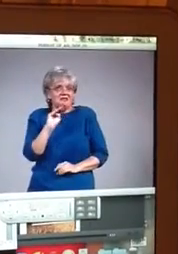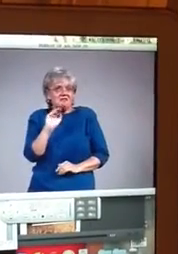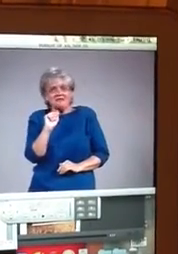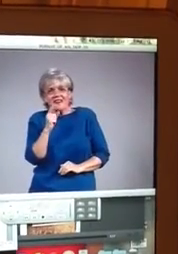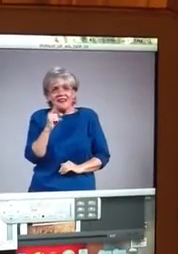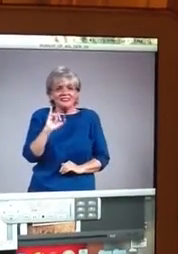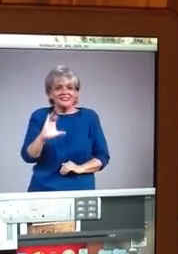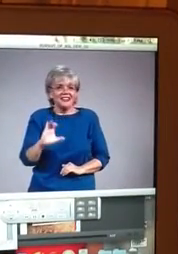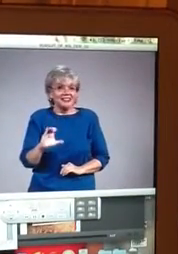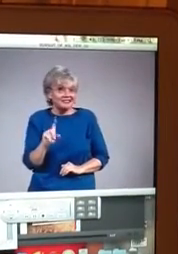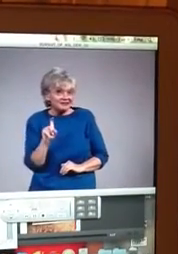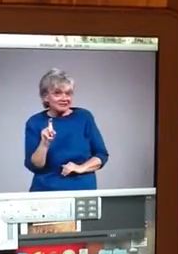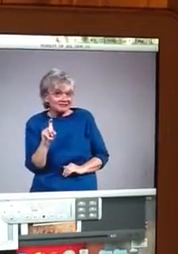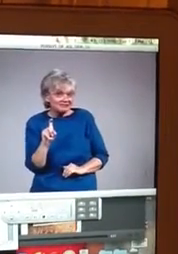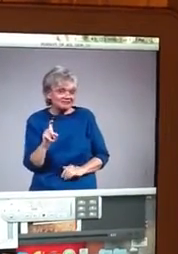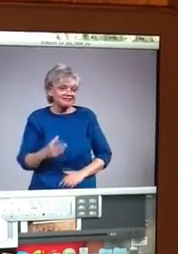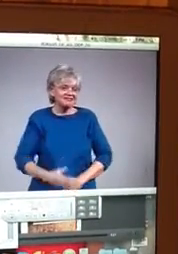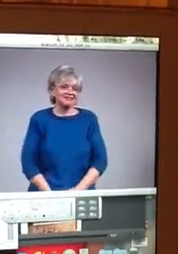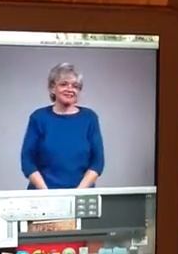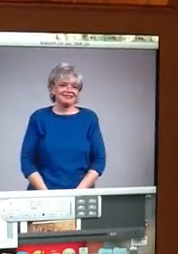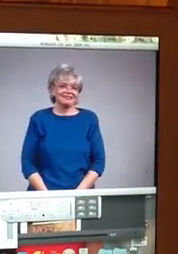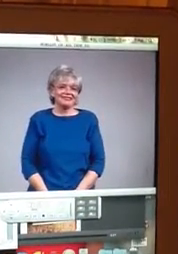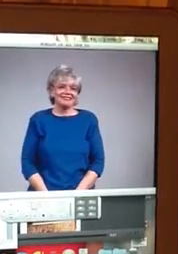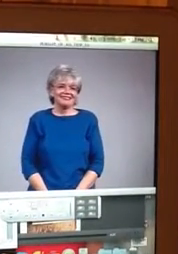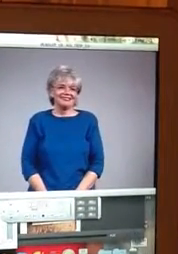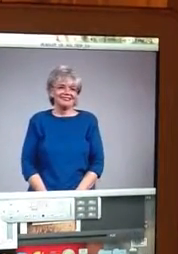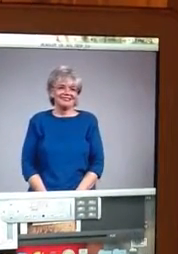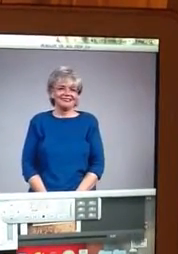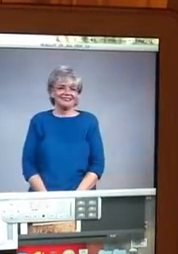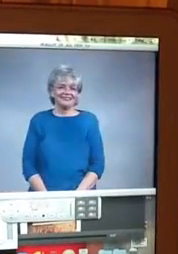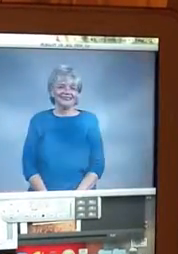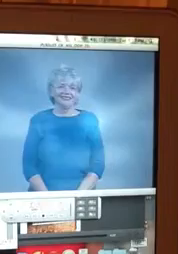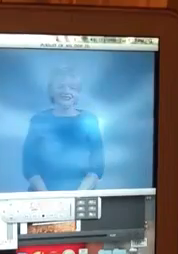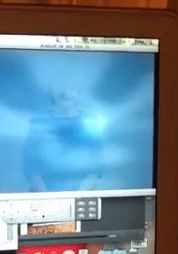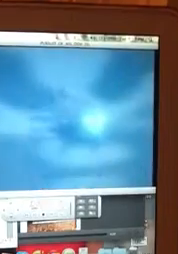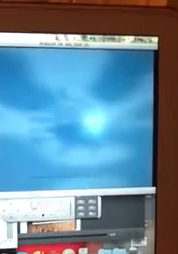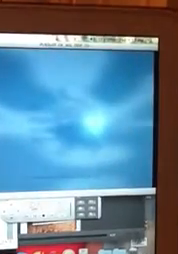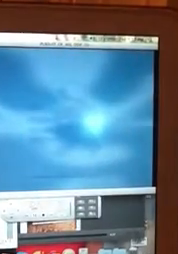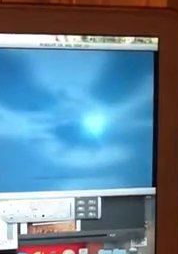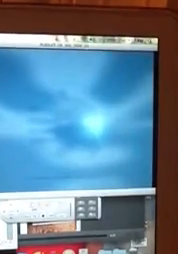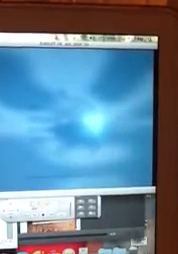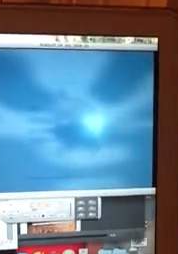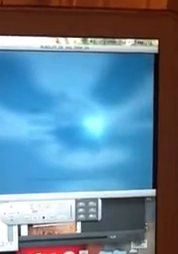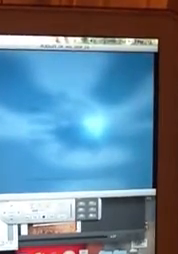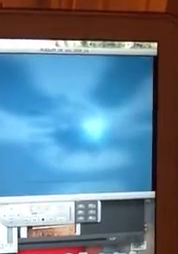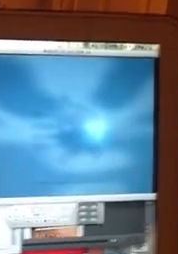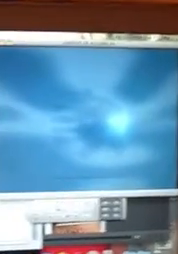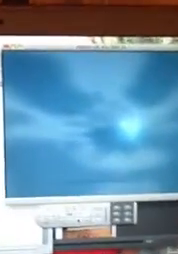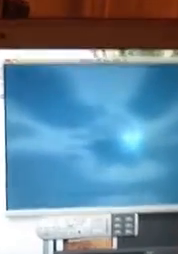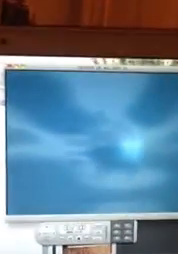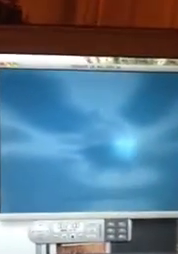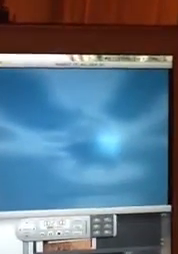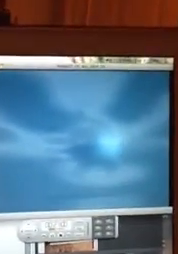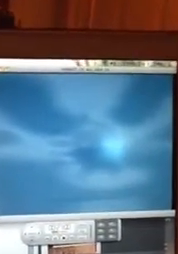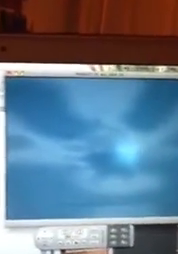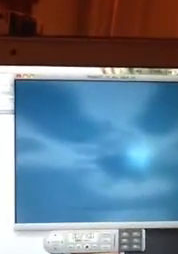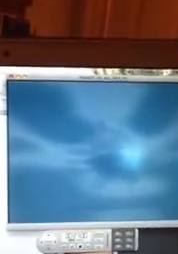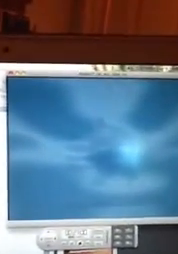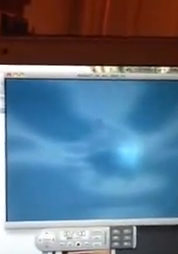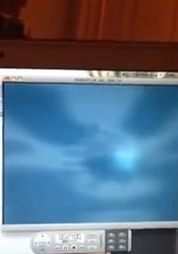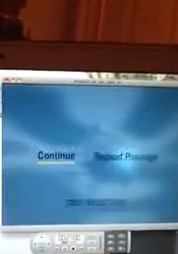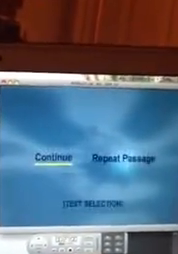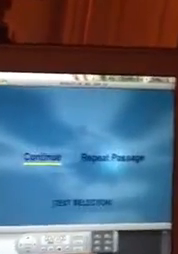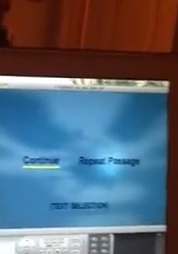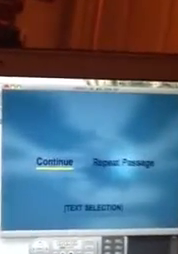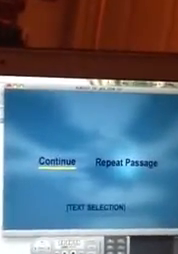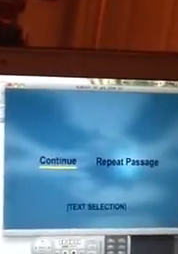put the two boxes back together. And as they practice, the woman will draw her legs in at the same time as the other one's getting